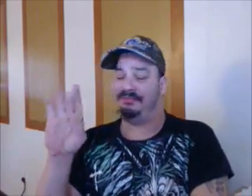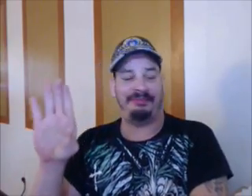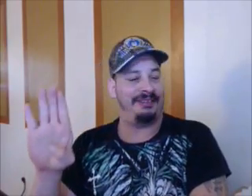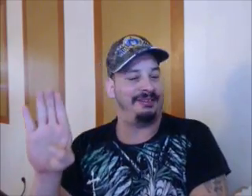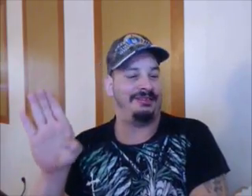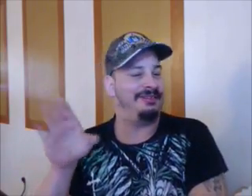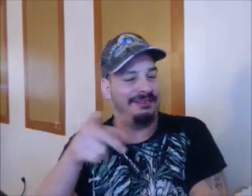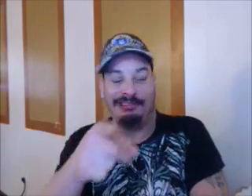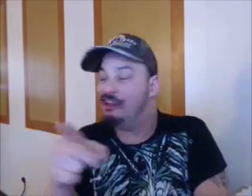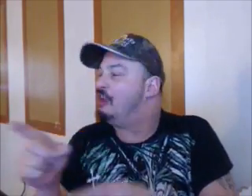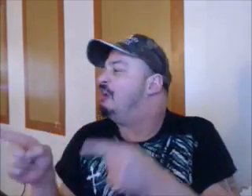is released as well.